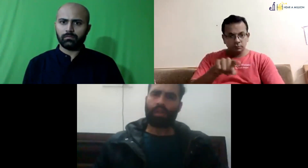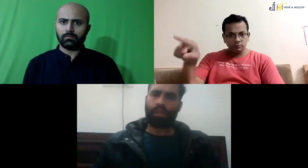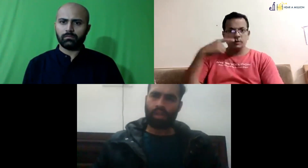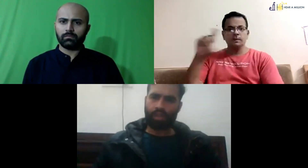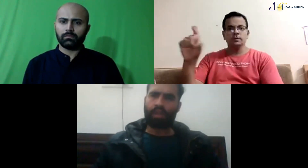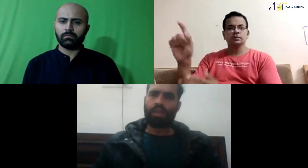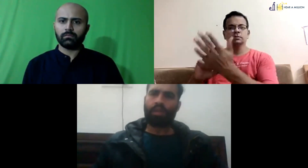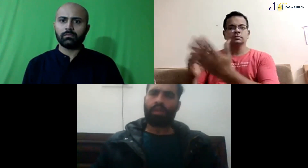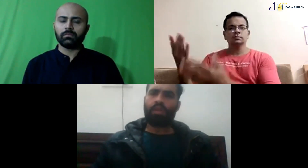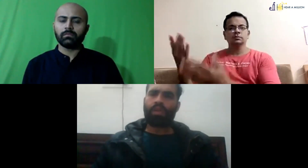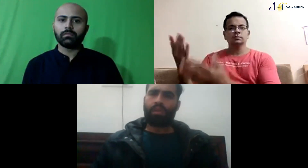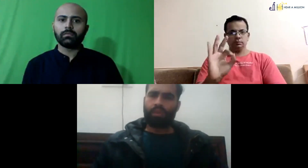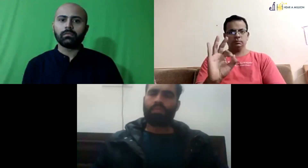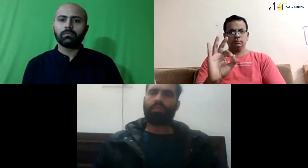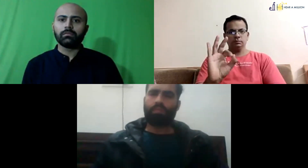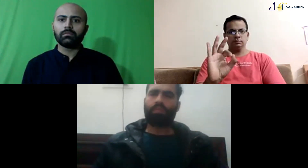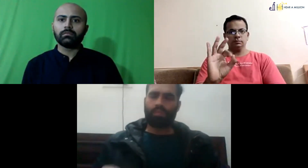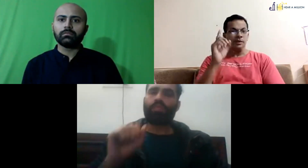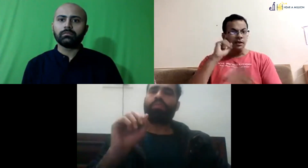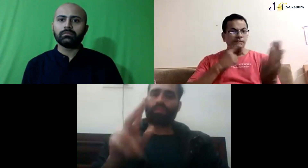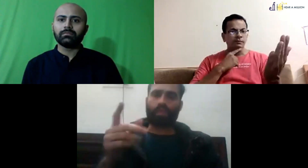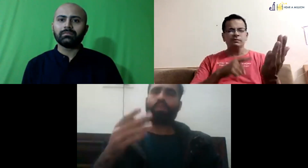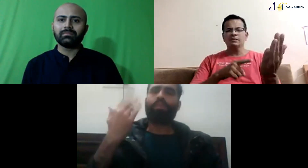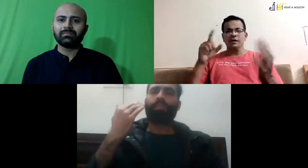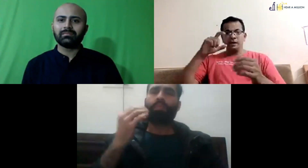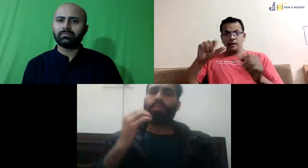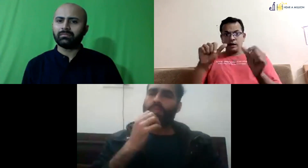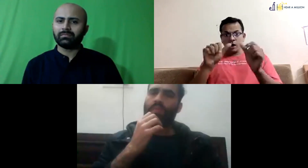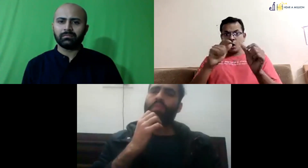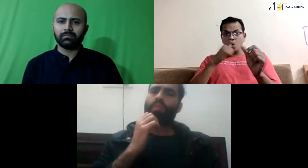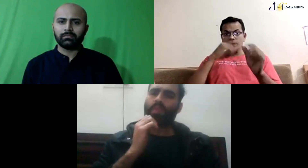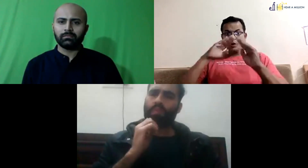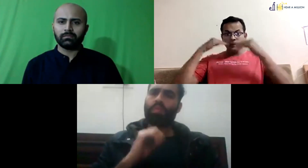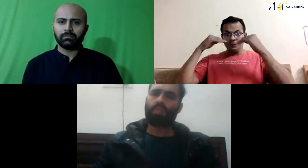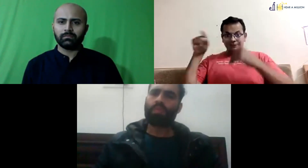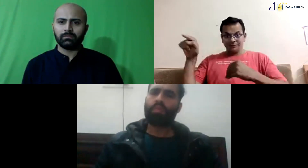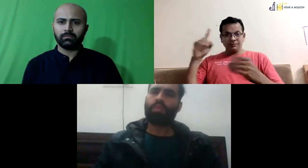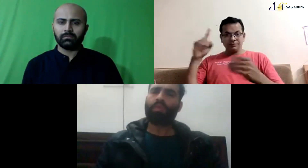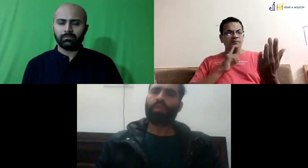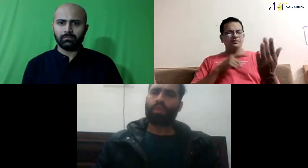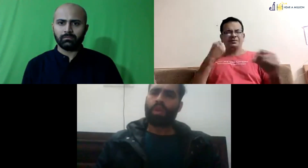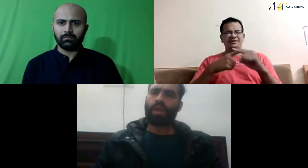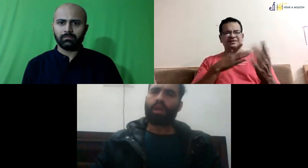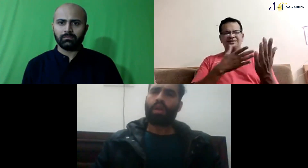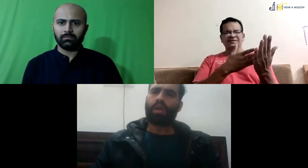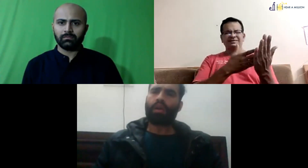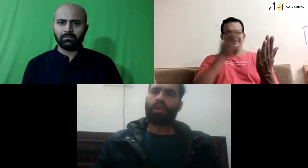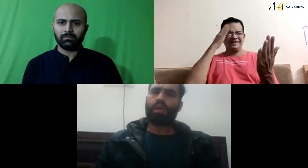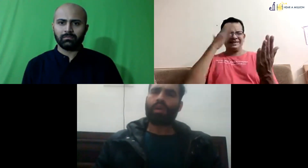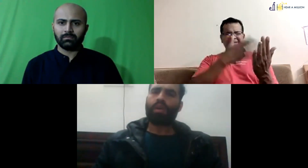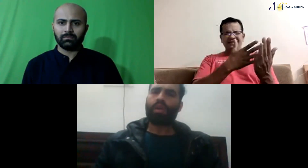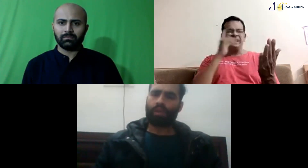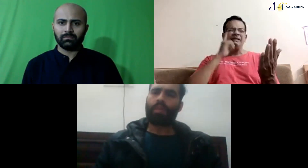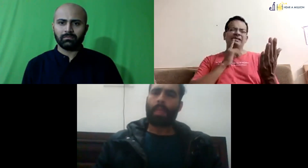associations, I have seen deaf and disability. So I complain about it. And you know, okay, in